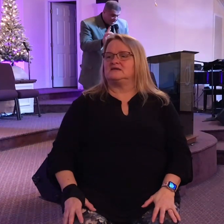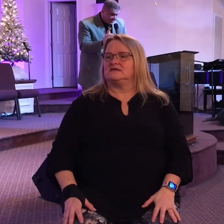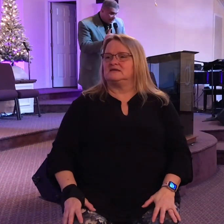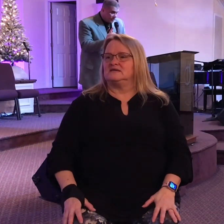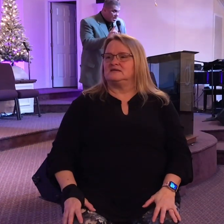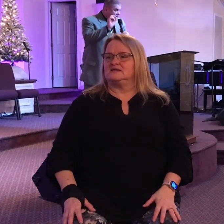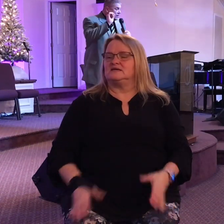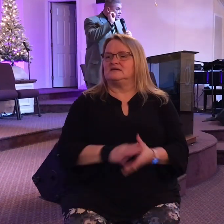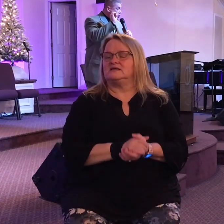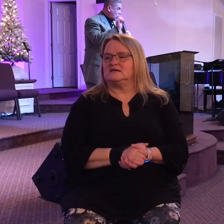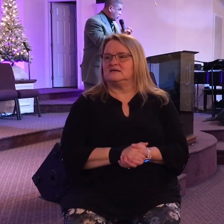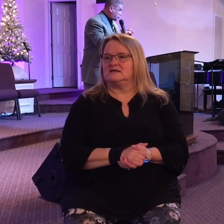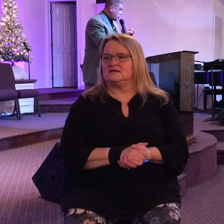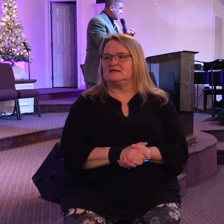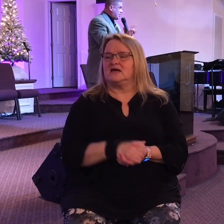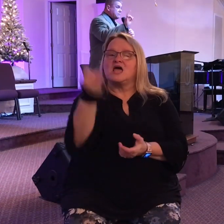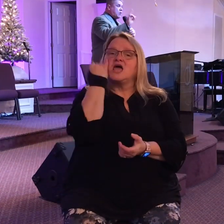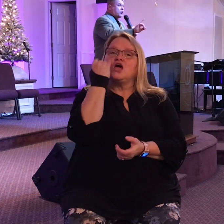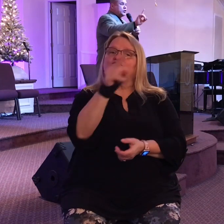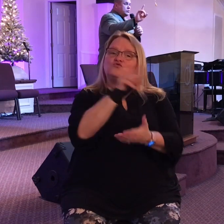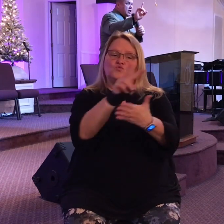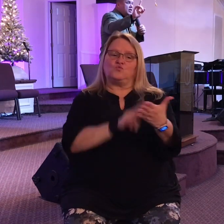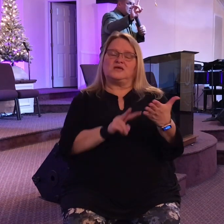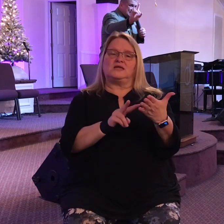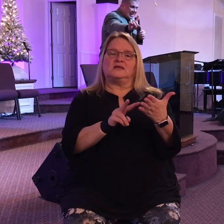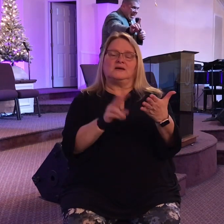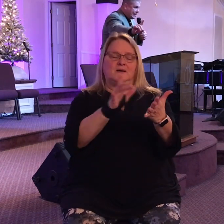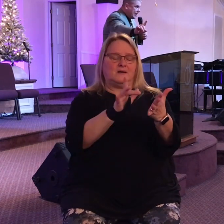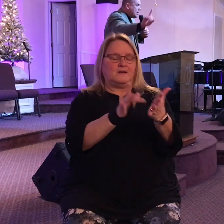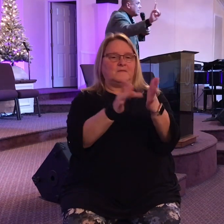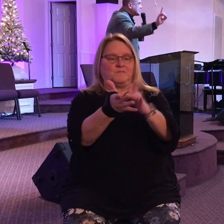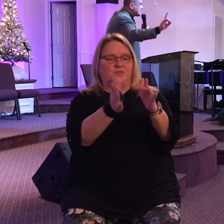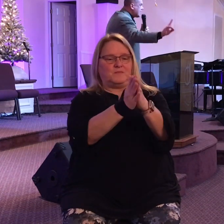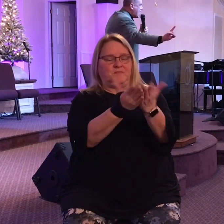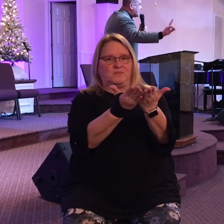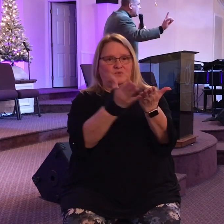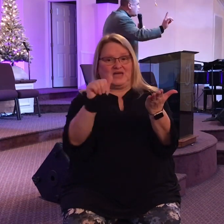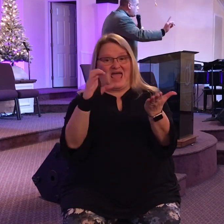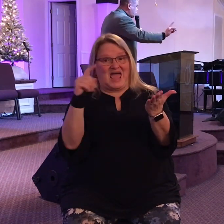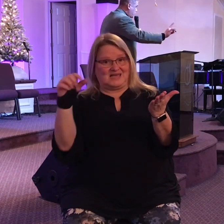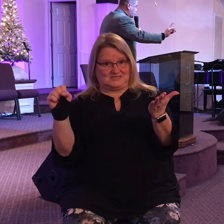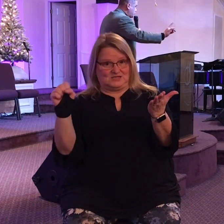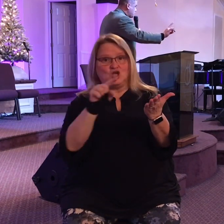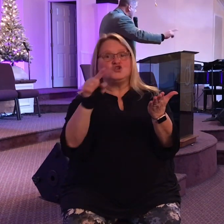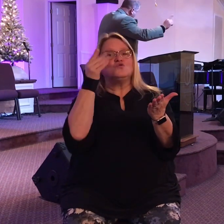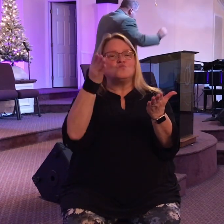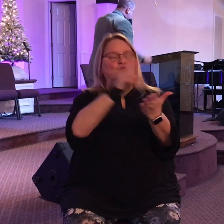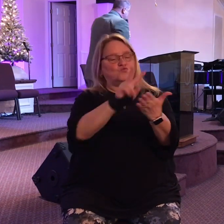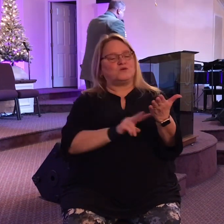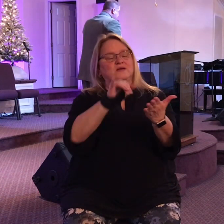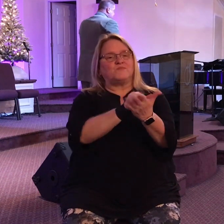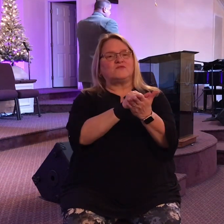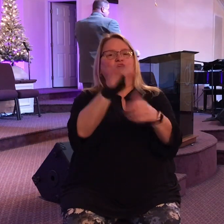you will find out that the church did more to the society than society did to the church.